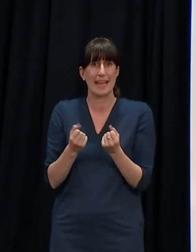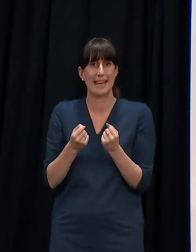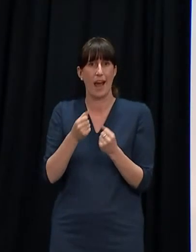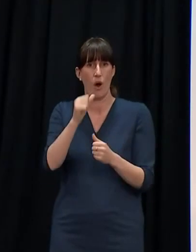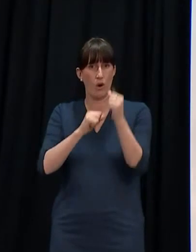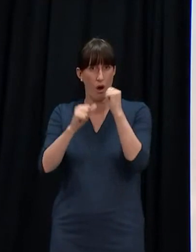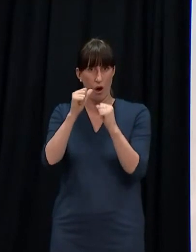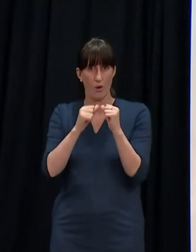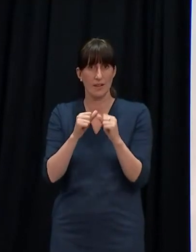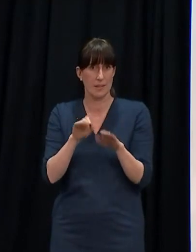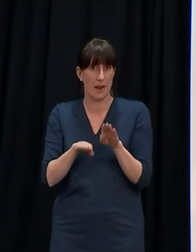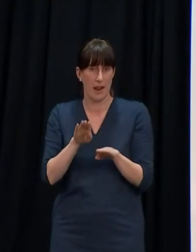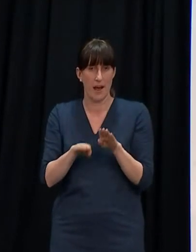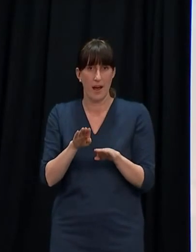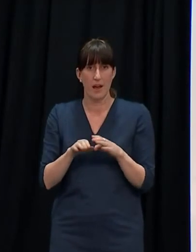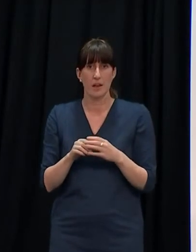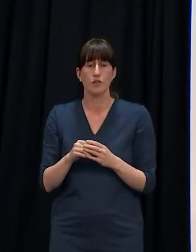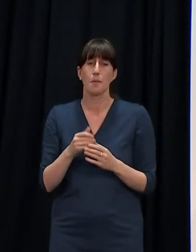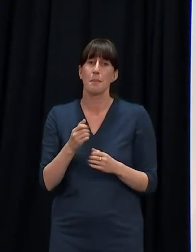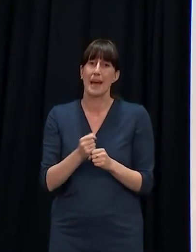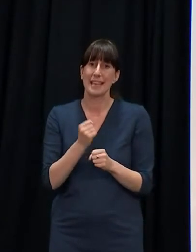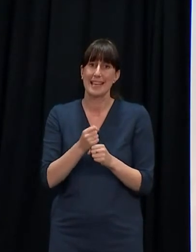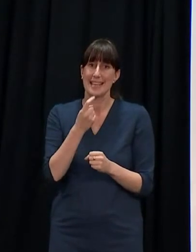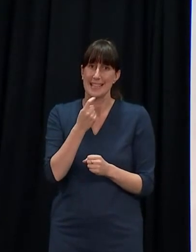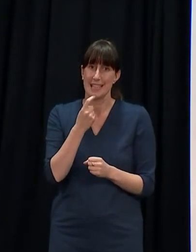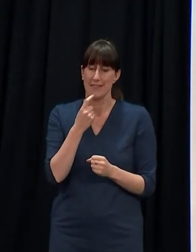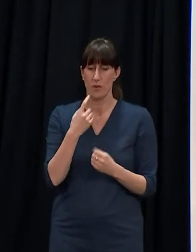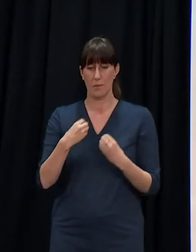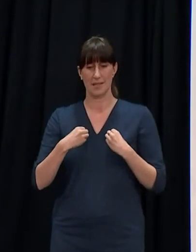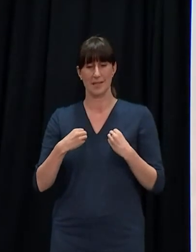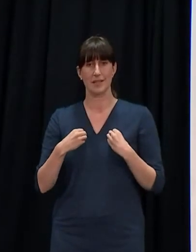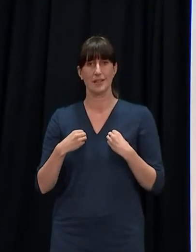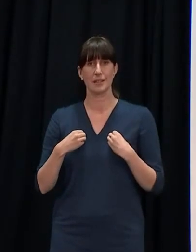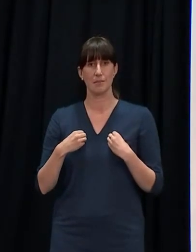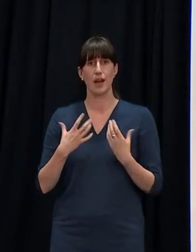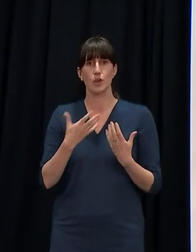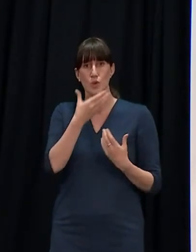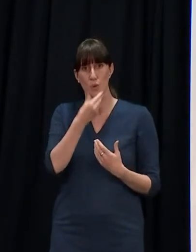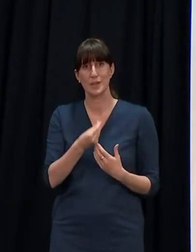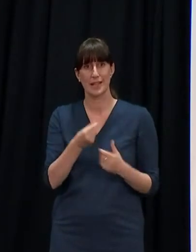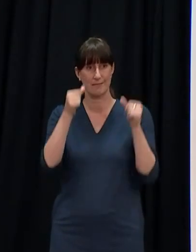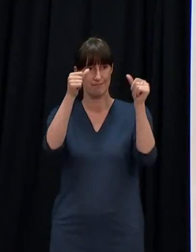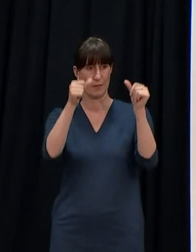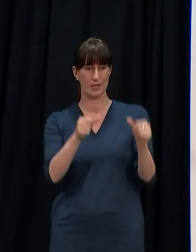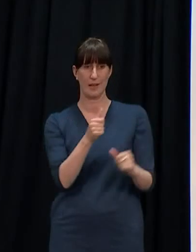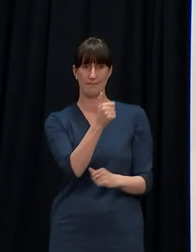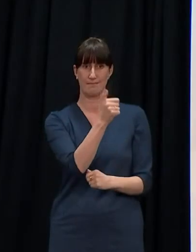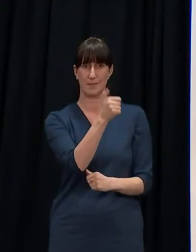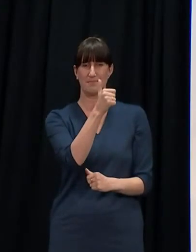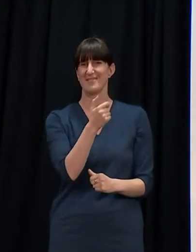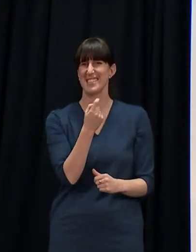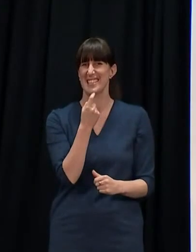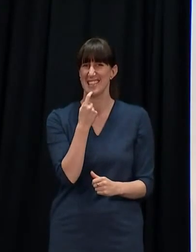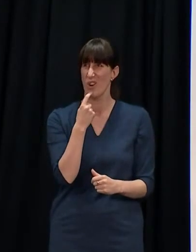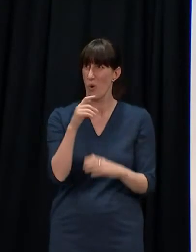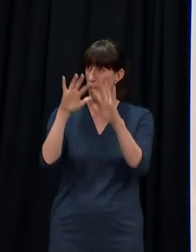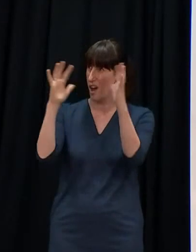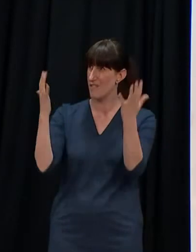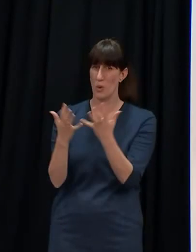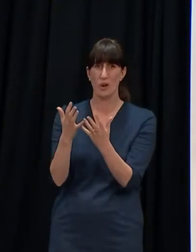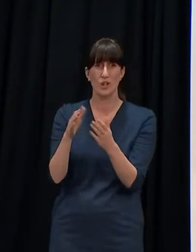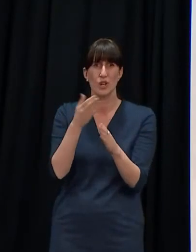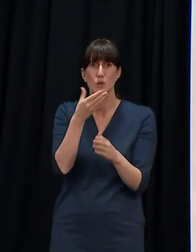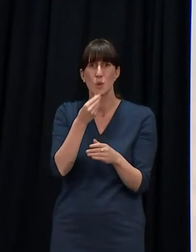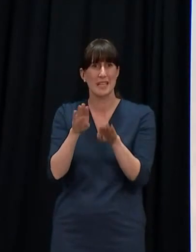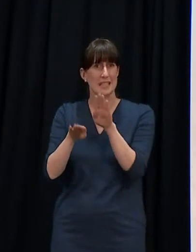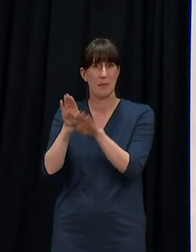premises. It's happening all over the world, and it's a simple way to record visits, and it will be hugely beneficial to us if we need to